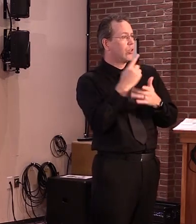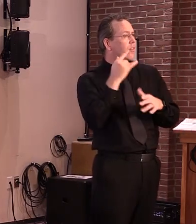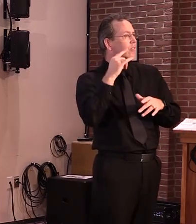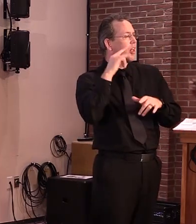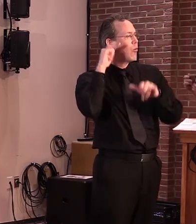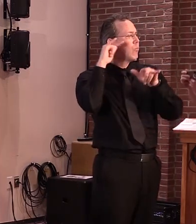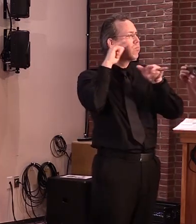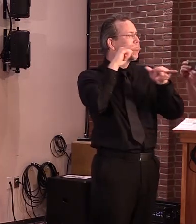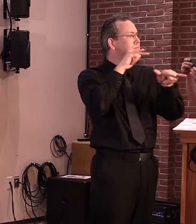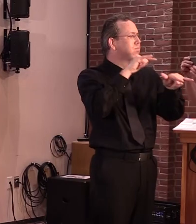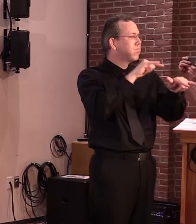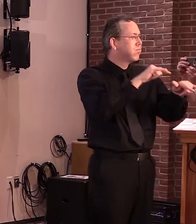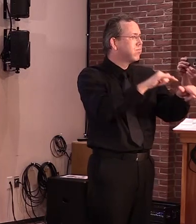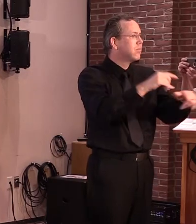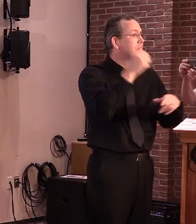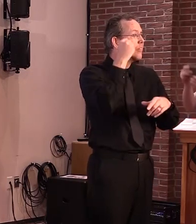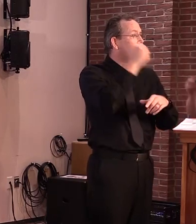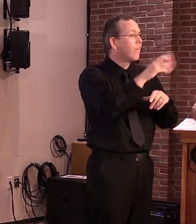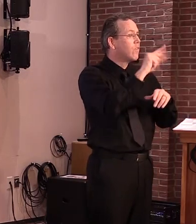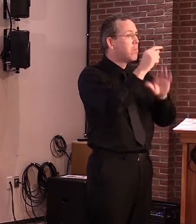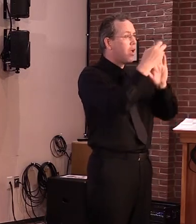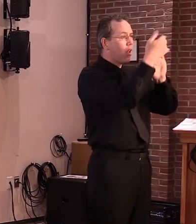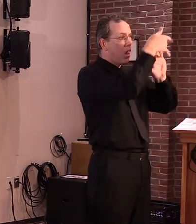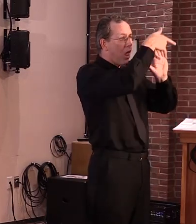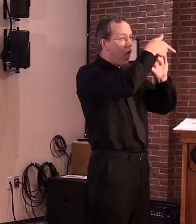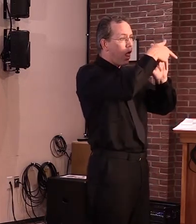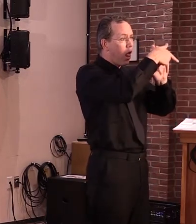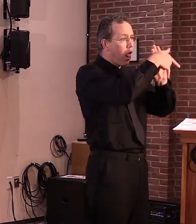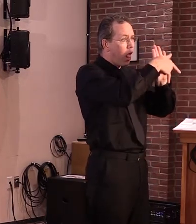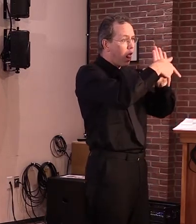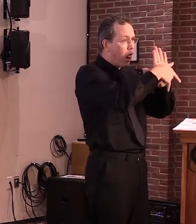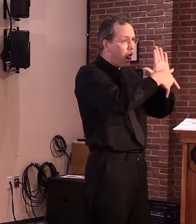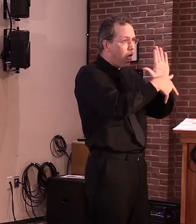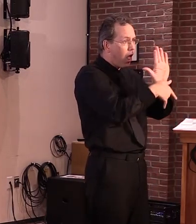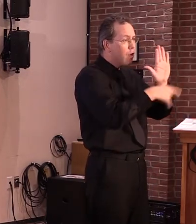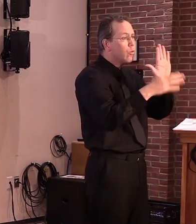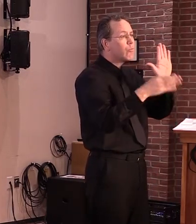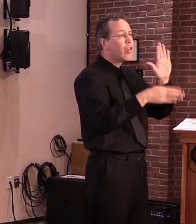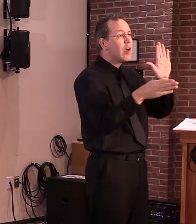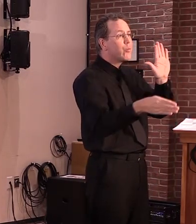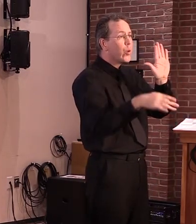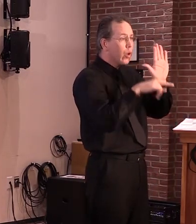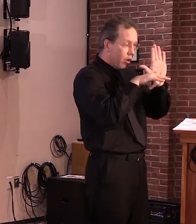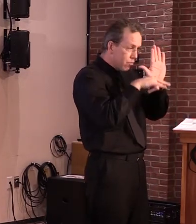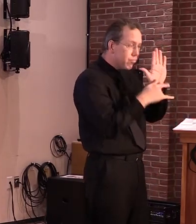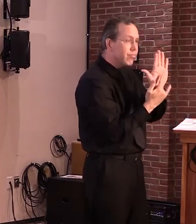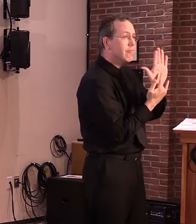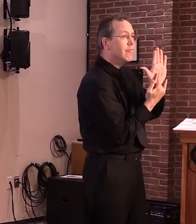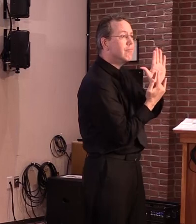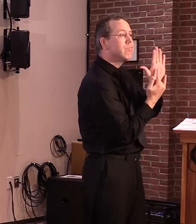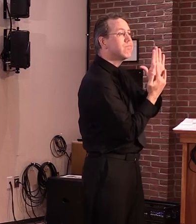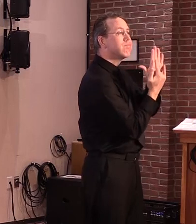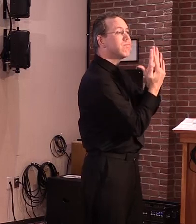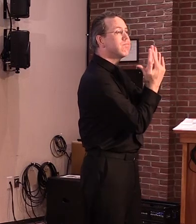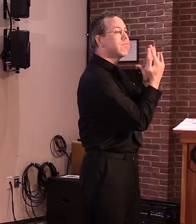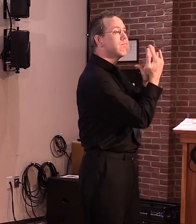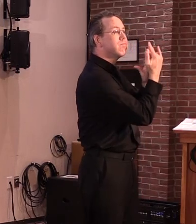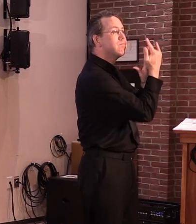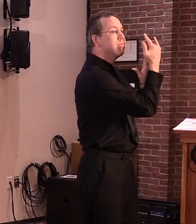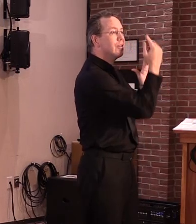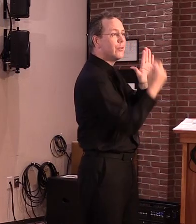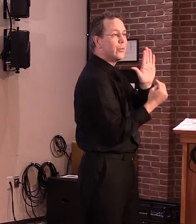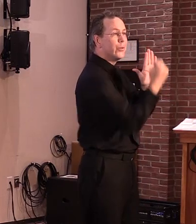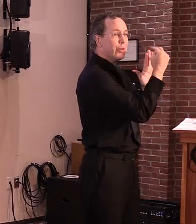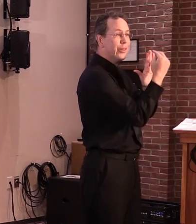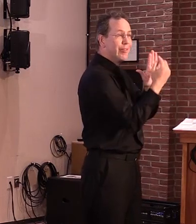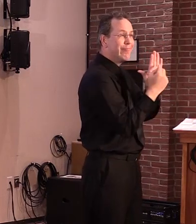to Bennington, over to Brattleboro, then up along the eastern side of the state to Berlin, the Northeast Kingdom, over St. Albans, and then